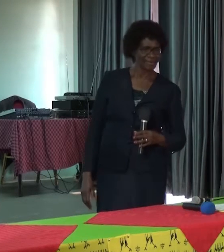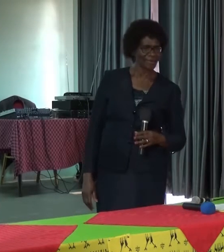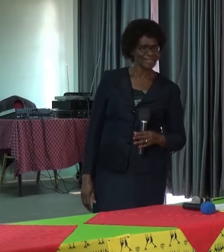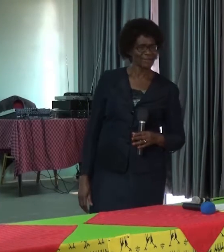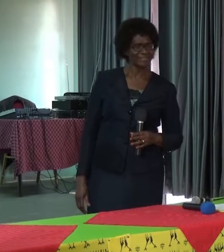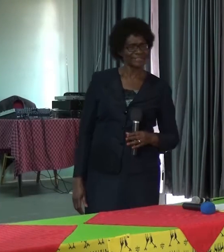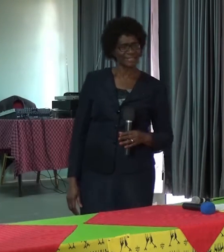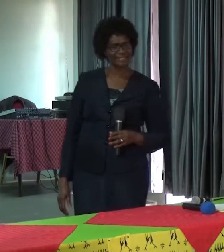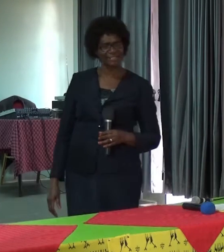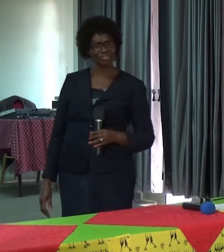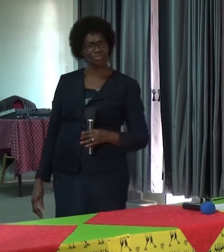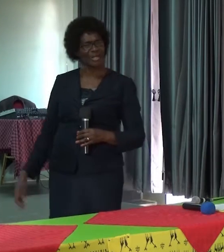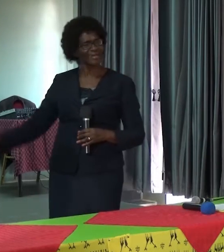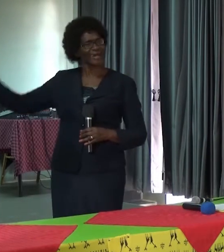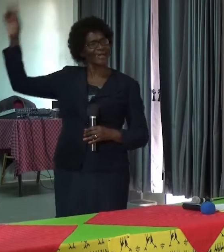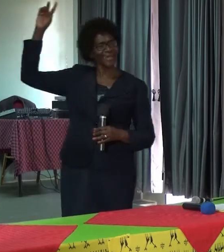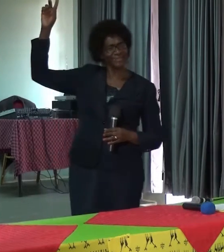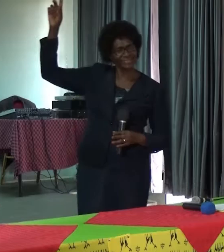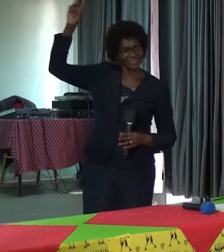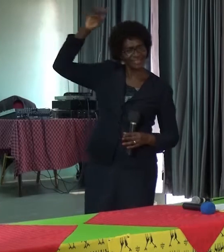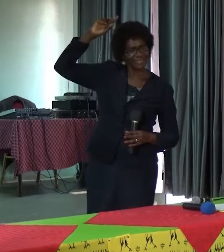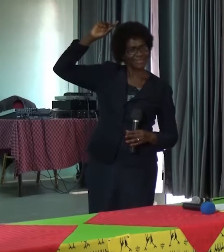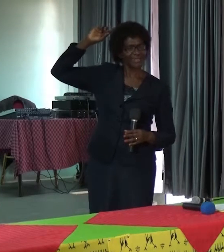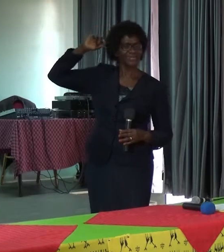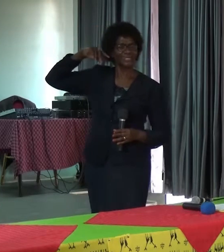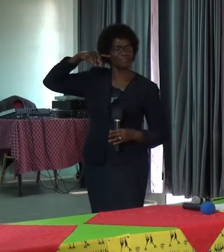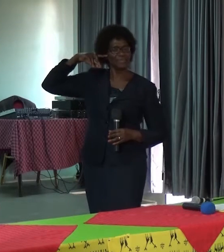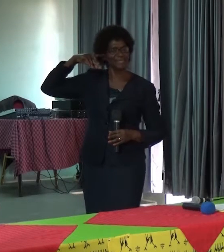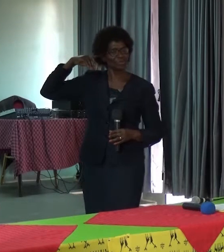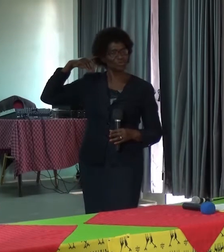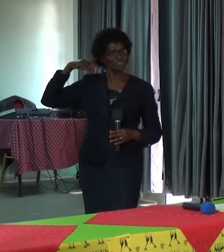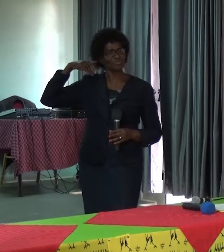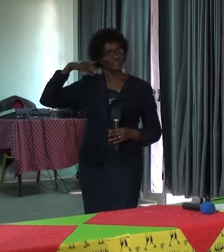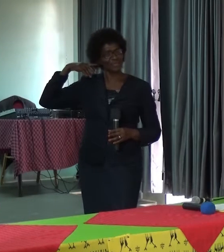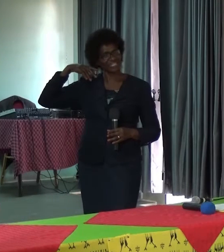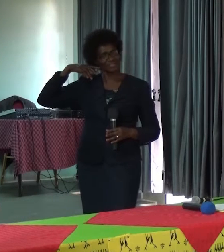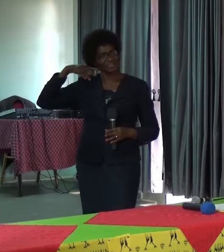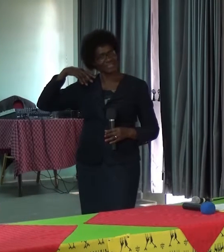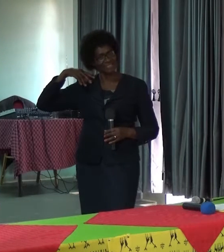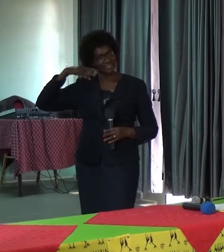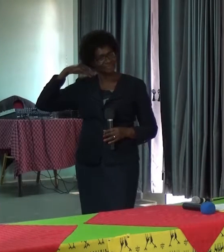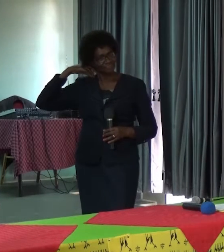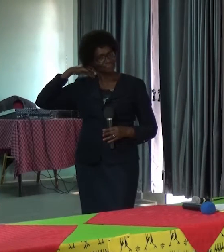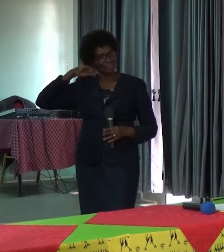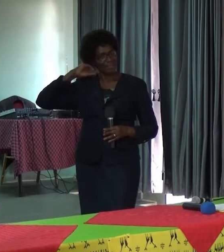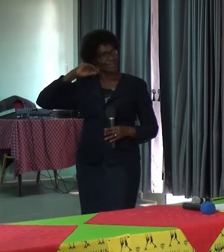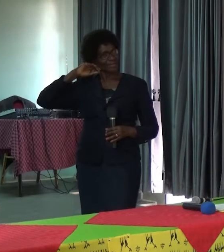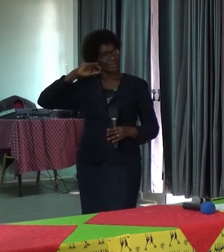teachers, what are we saying in short? At the end, hey, there will be inclusive education